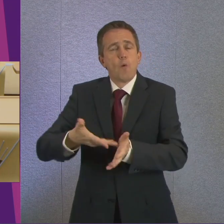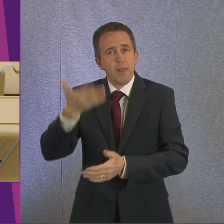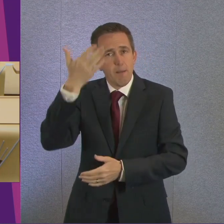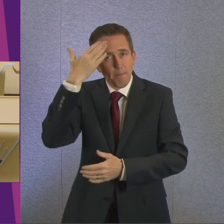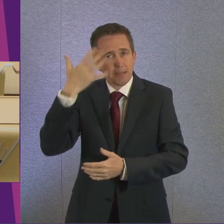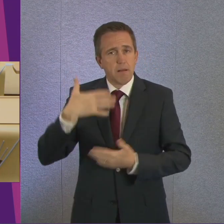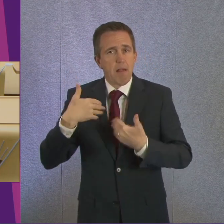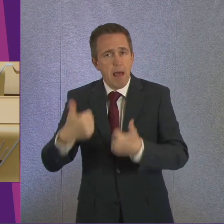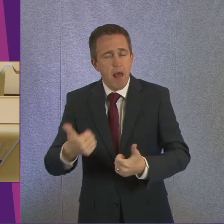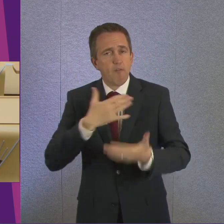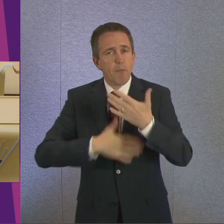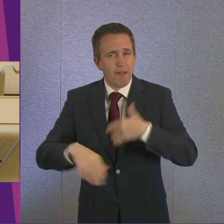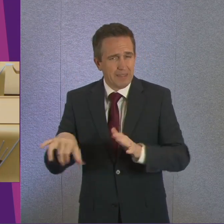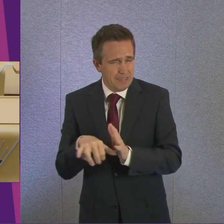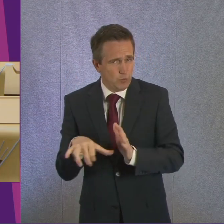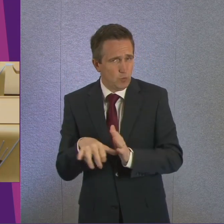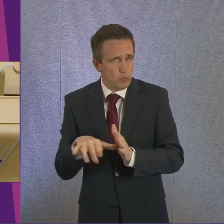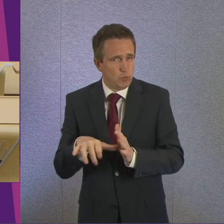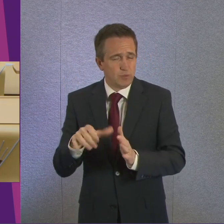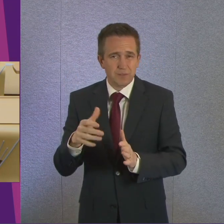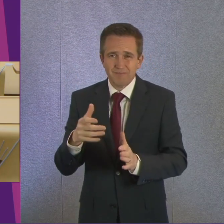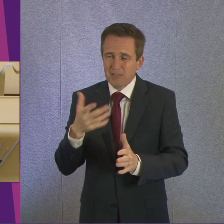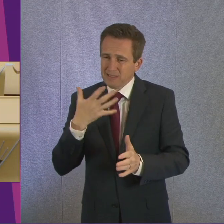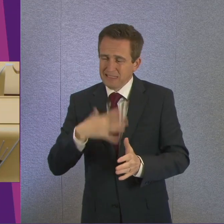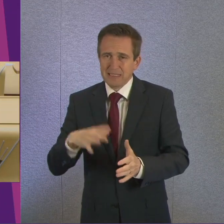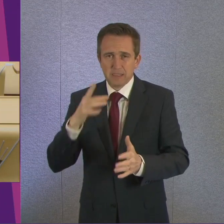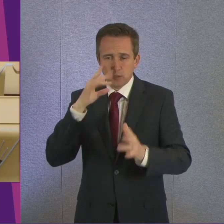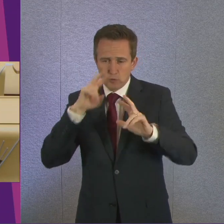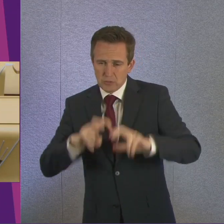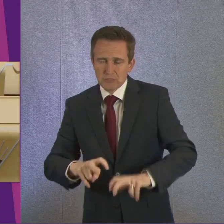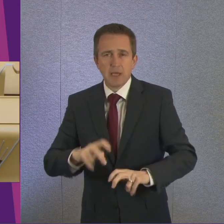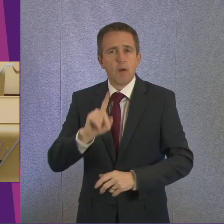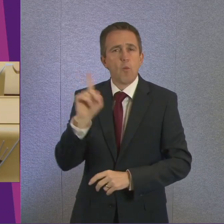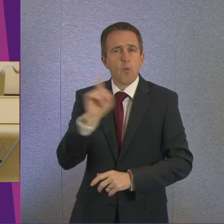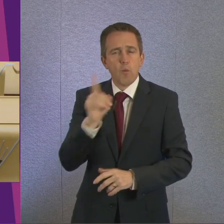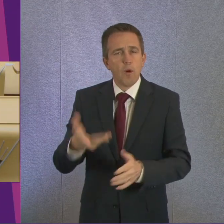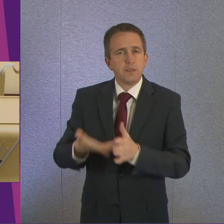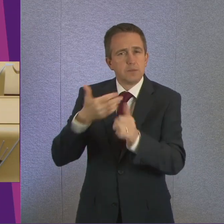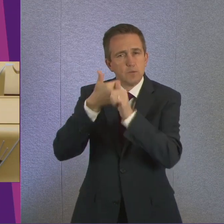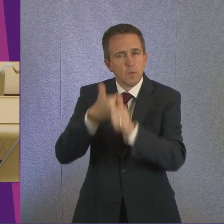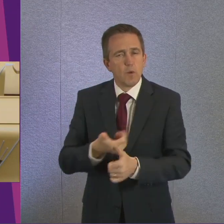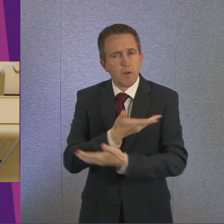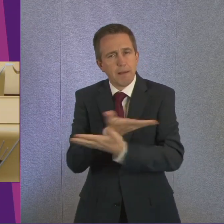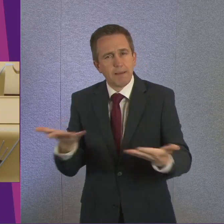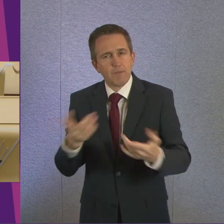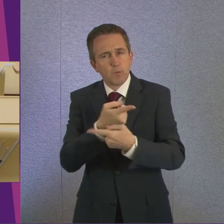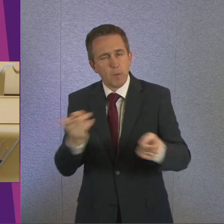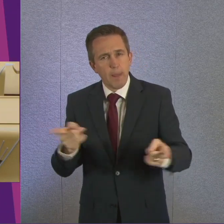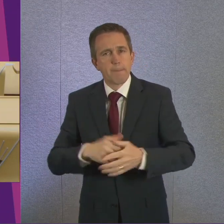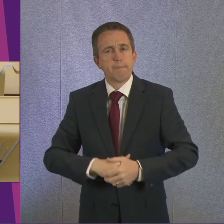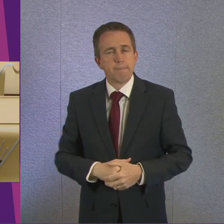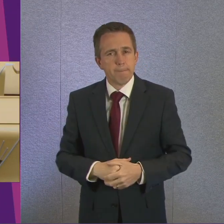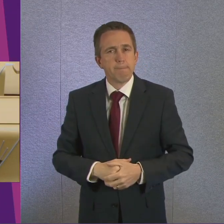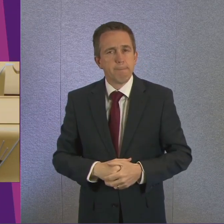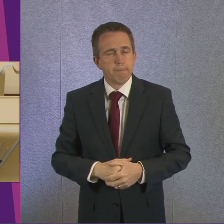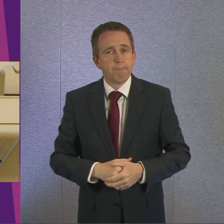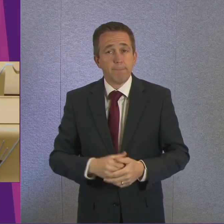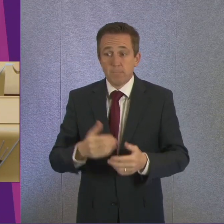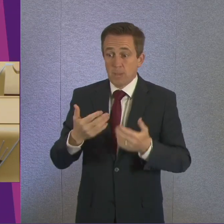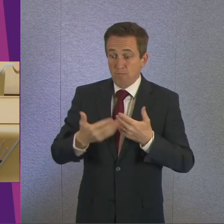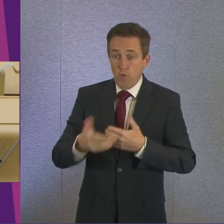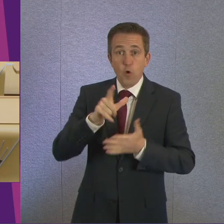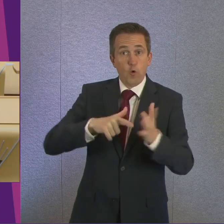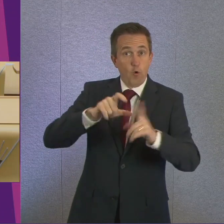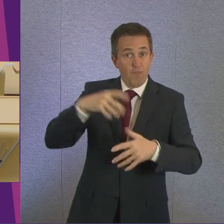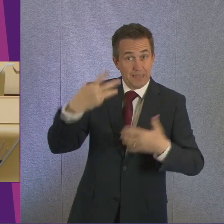behavioural issues. And we are working now to introduce what needs to be done there, not just for this point in terms of the pandemic,